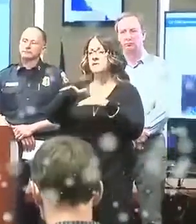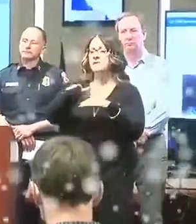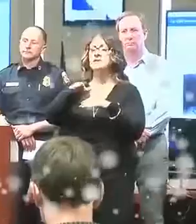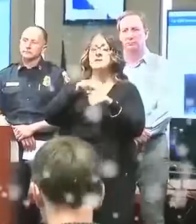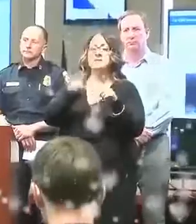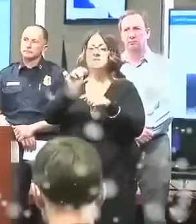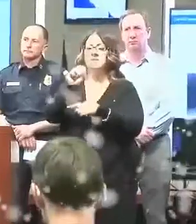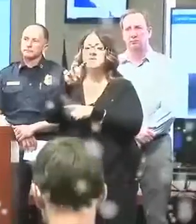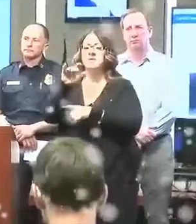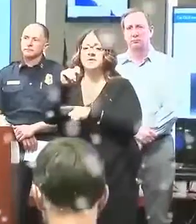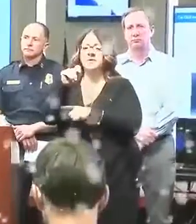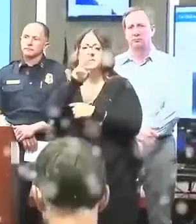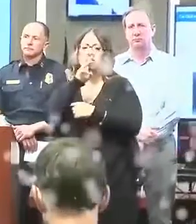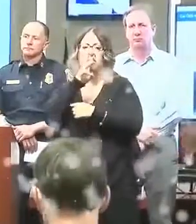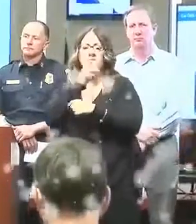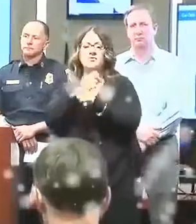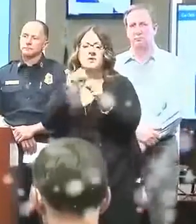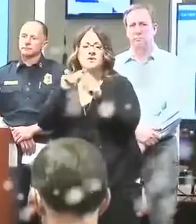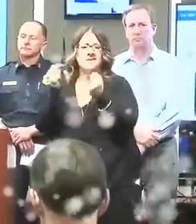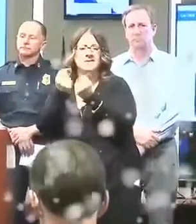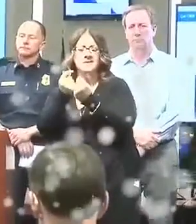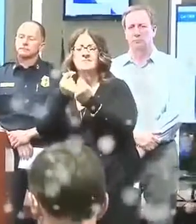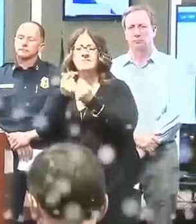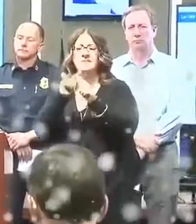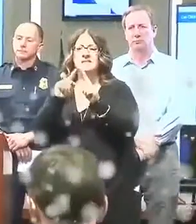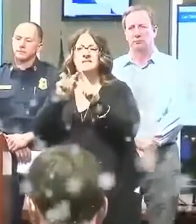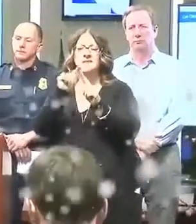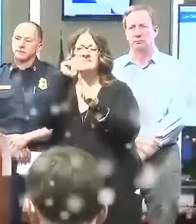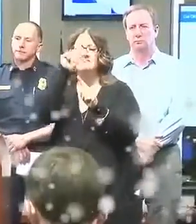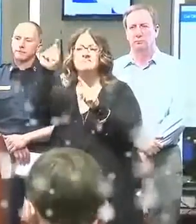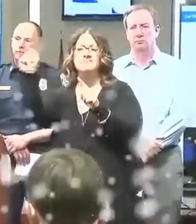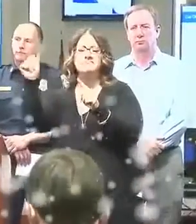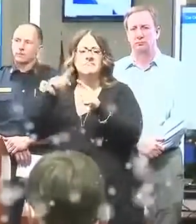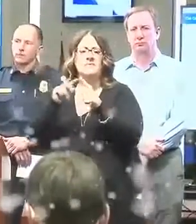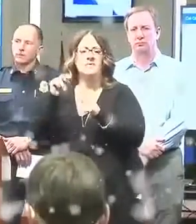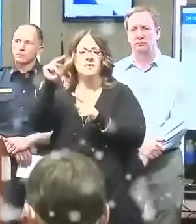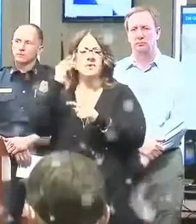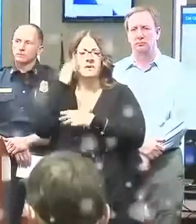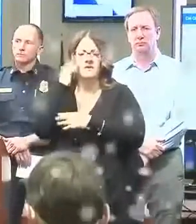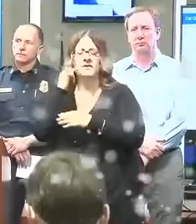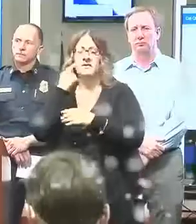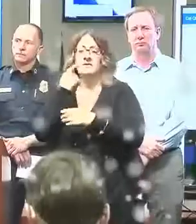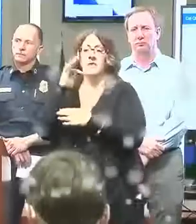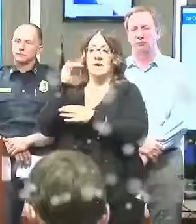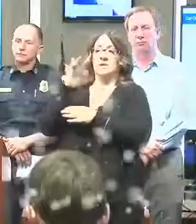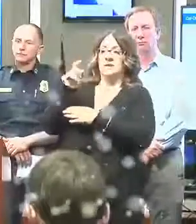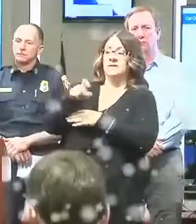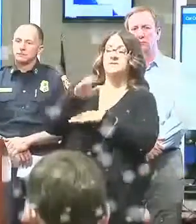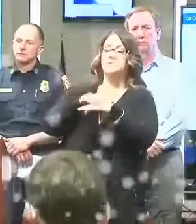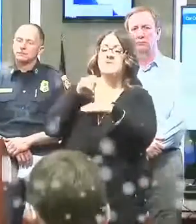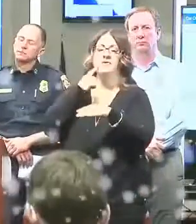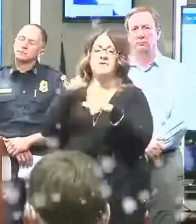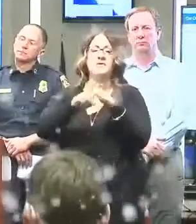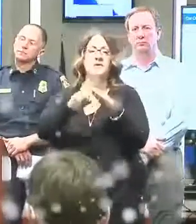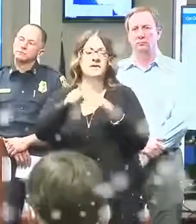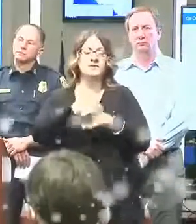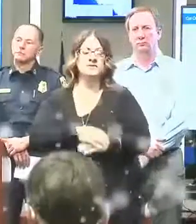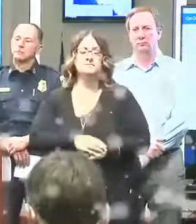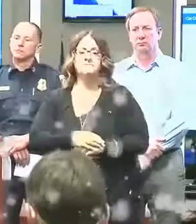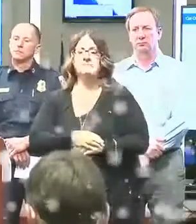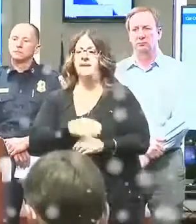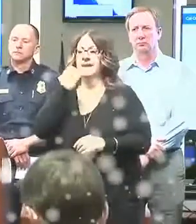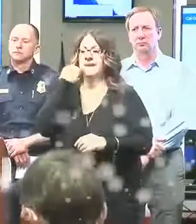teams from throughout the Northern California area to assist with any evacuations that are necessary or any